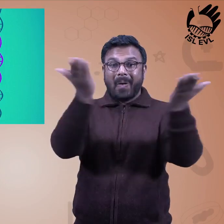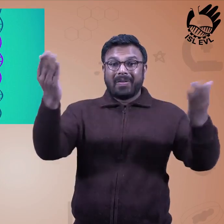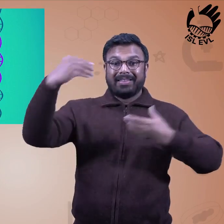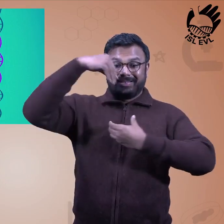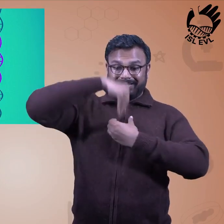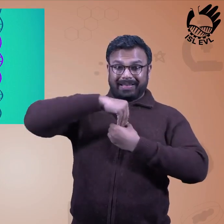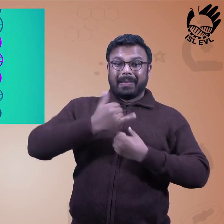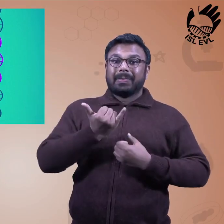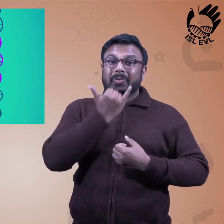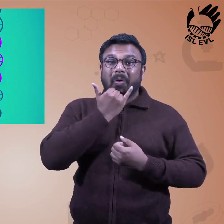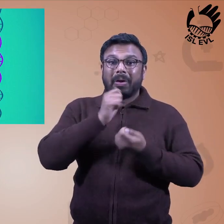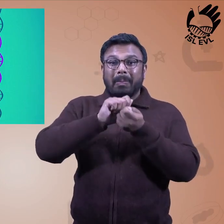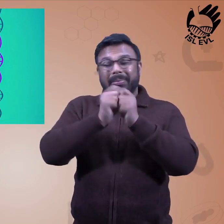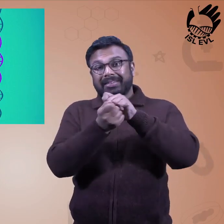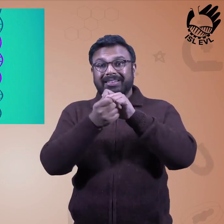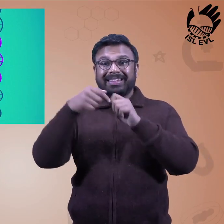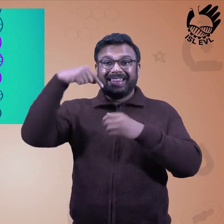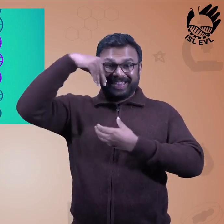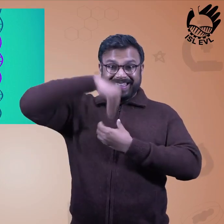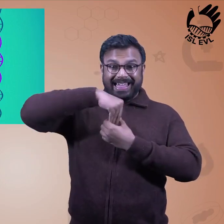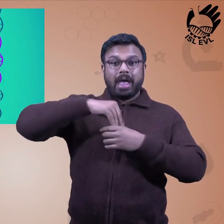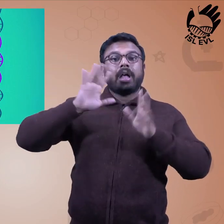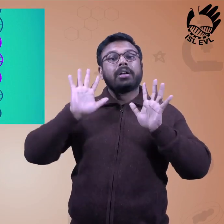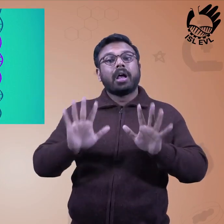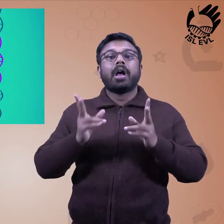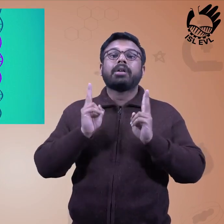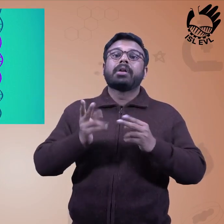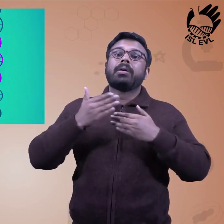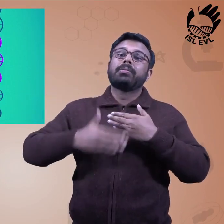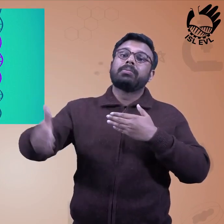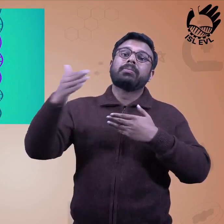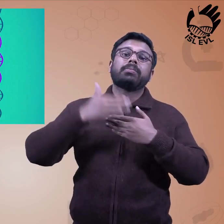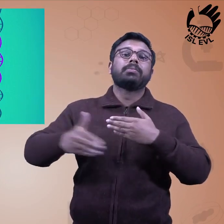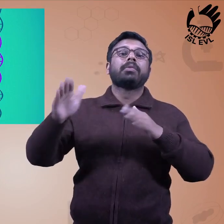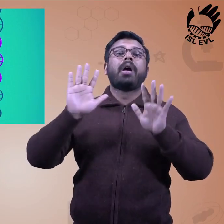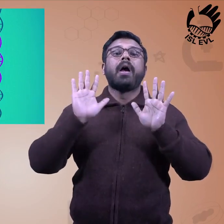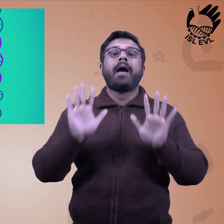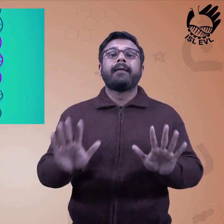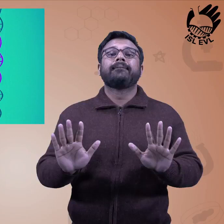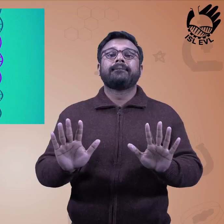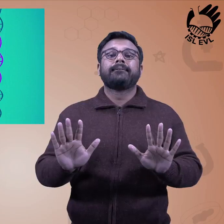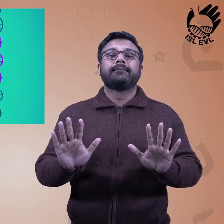in the people carrying the faulty mutation.